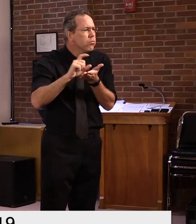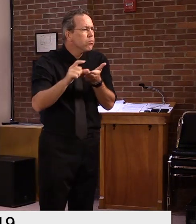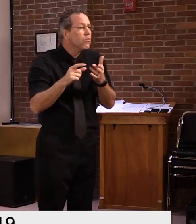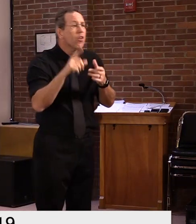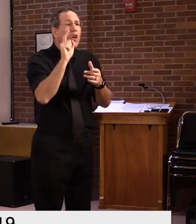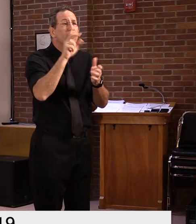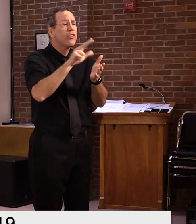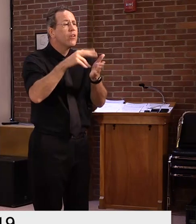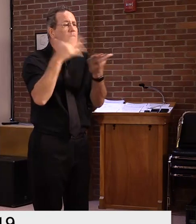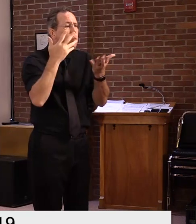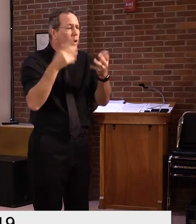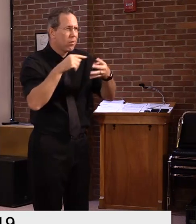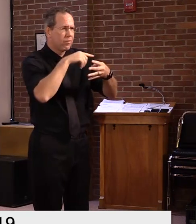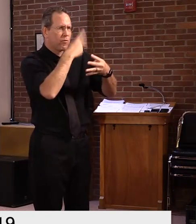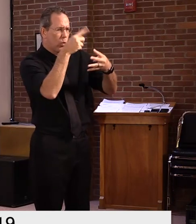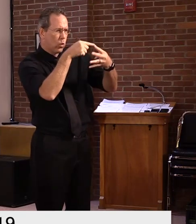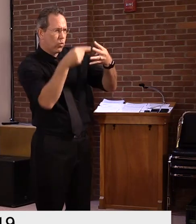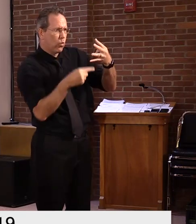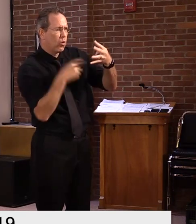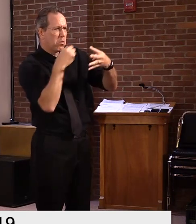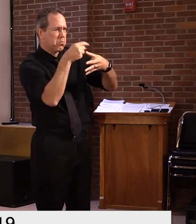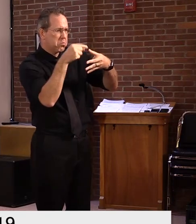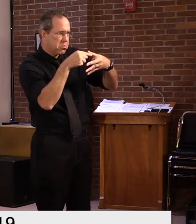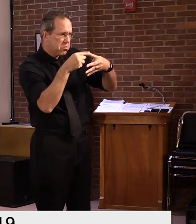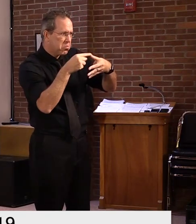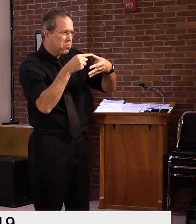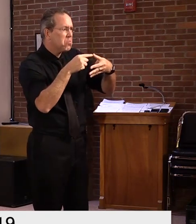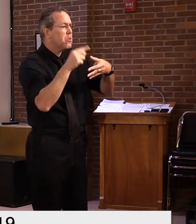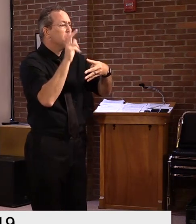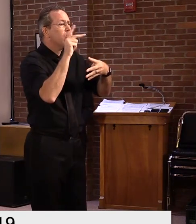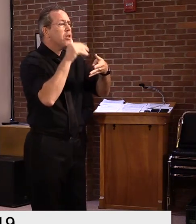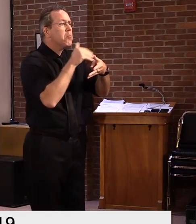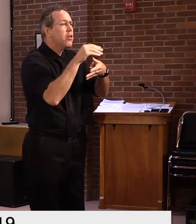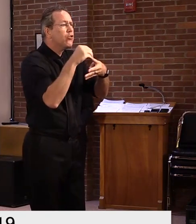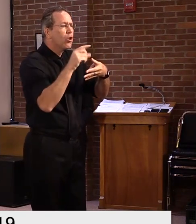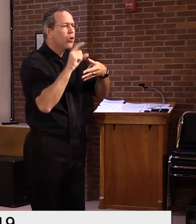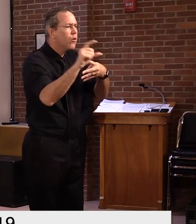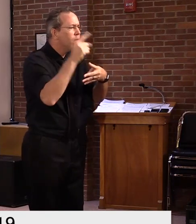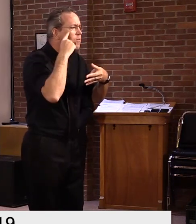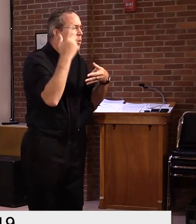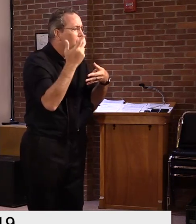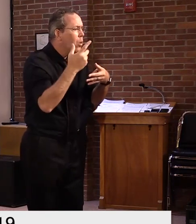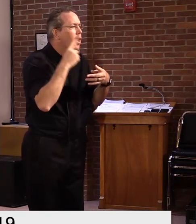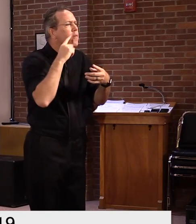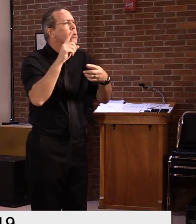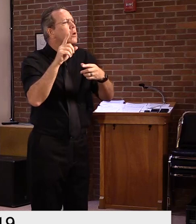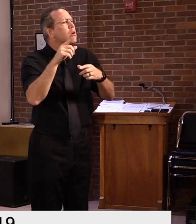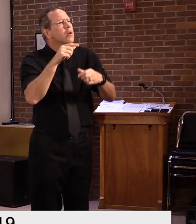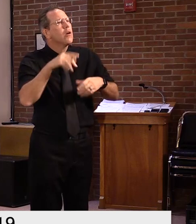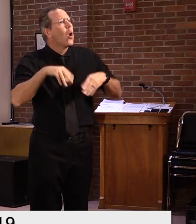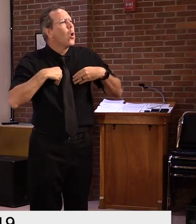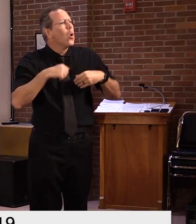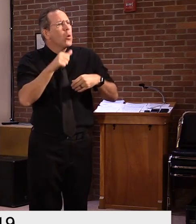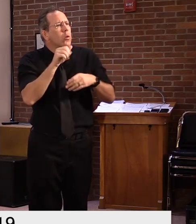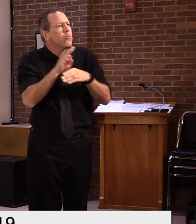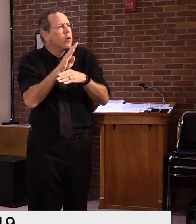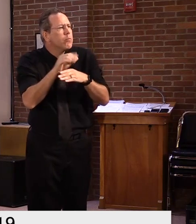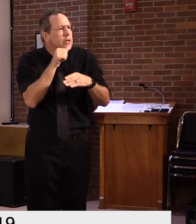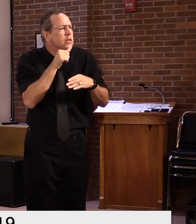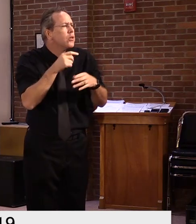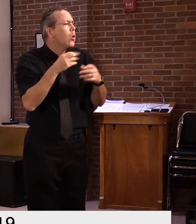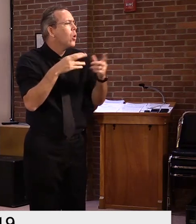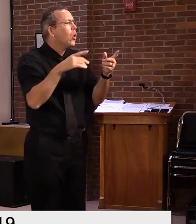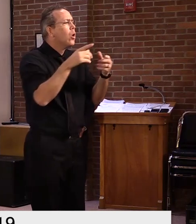First, $23 million in additional funding for economic recovery grants to help fill gaps in the